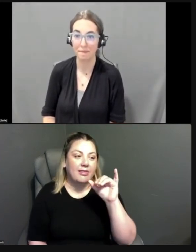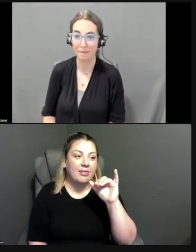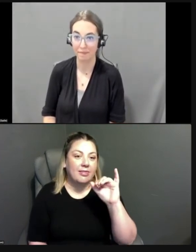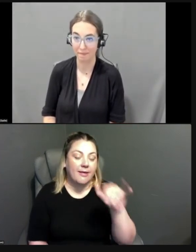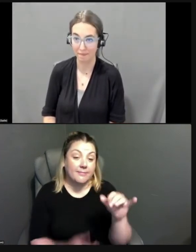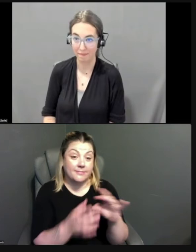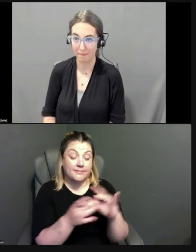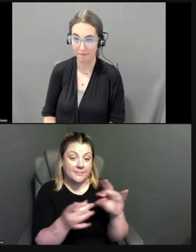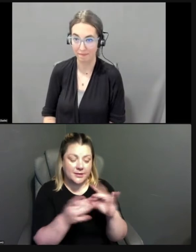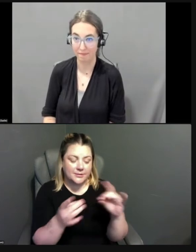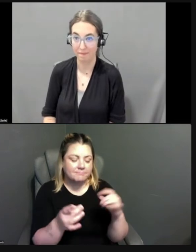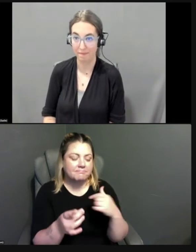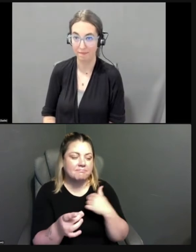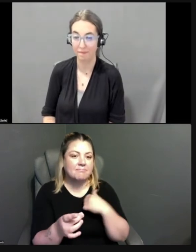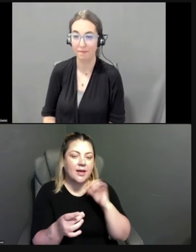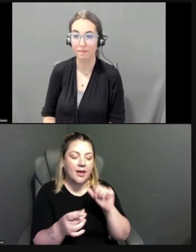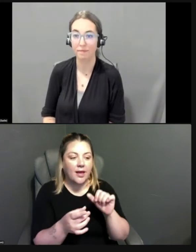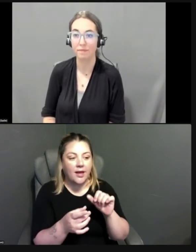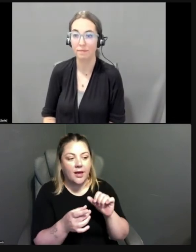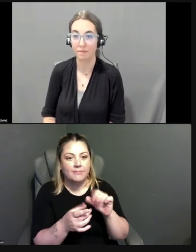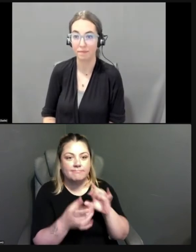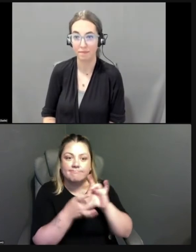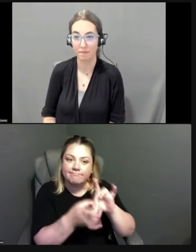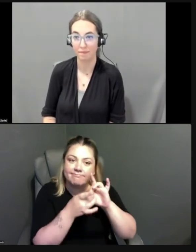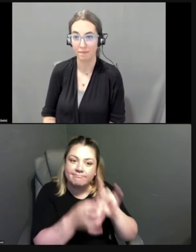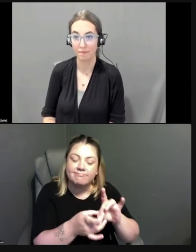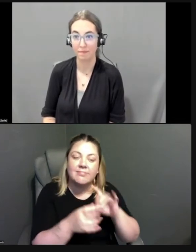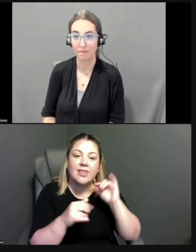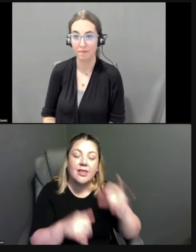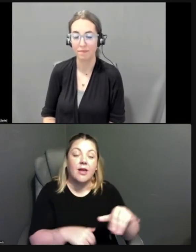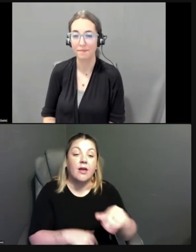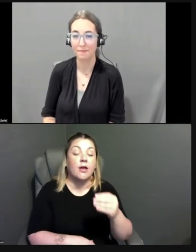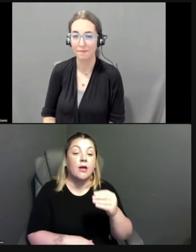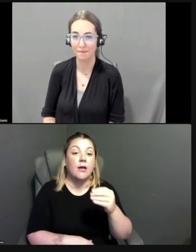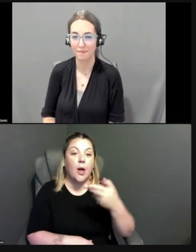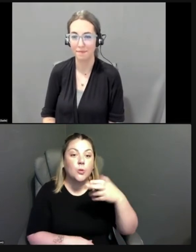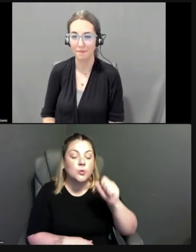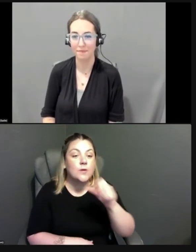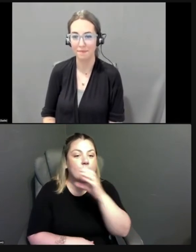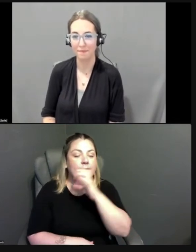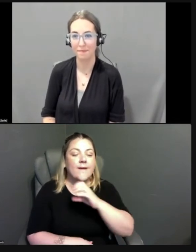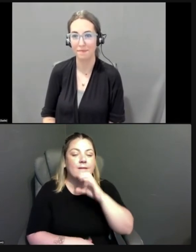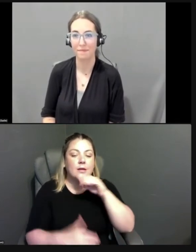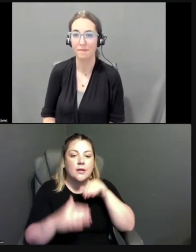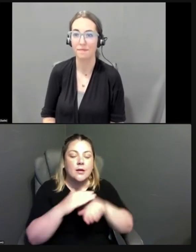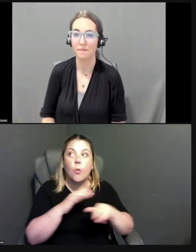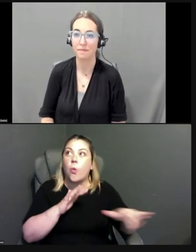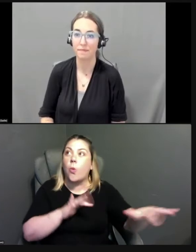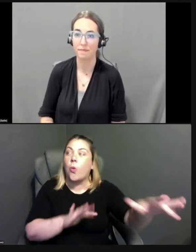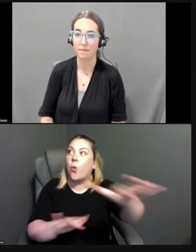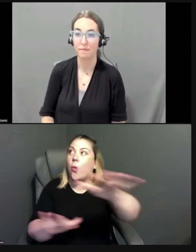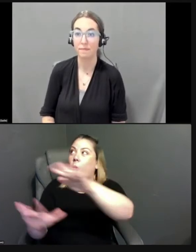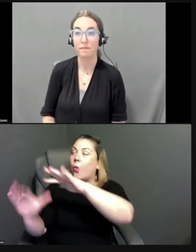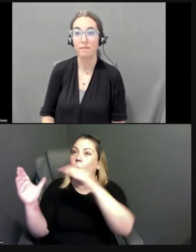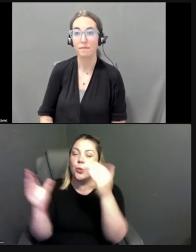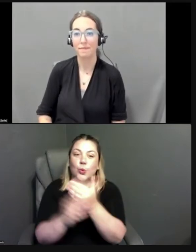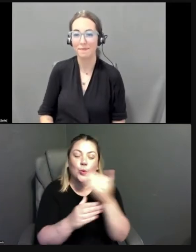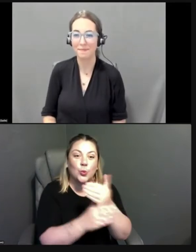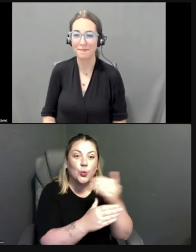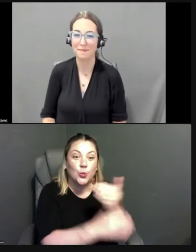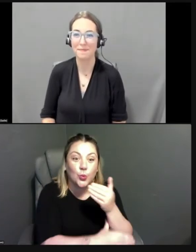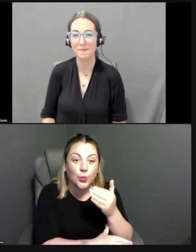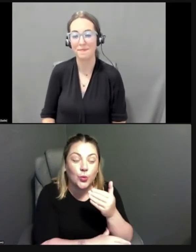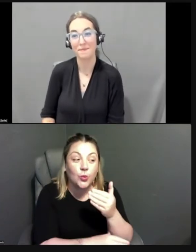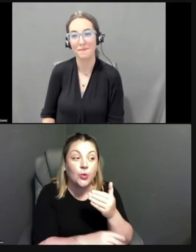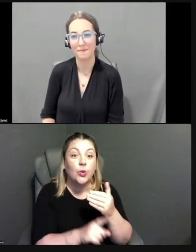and like, you know, cafeteria wonderland experience. For me, I think that was something that started in like